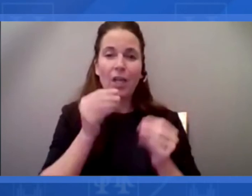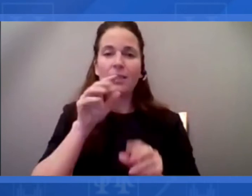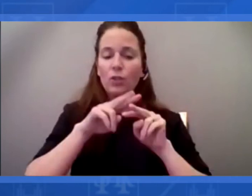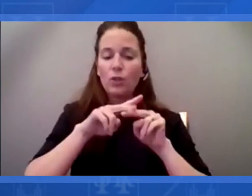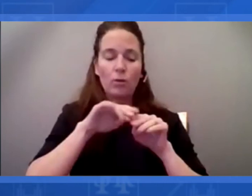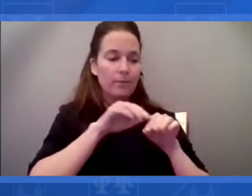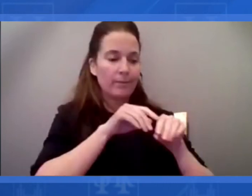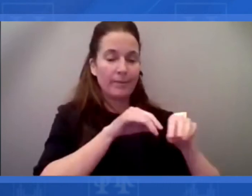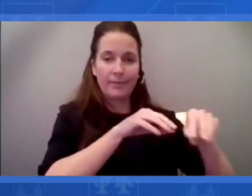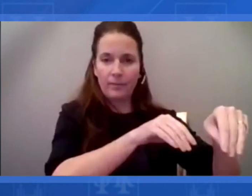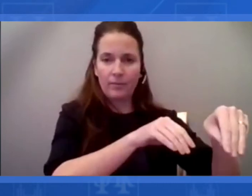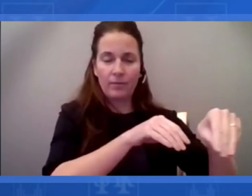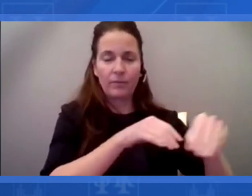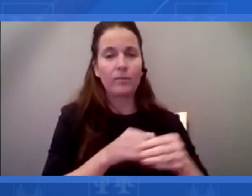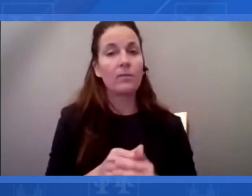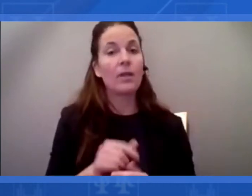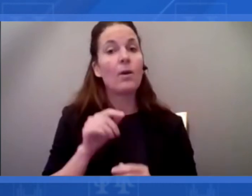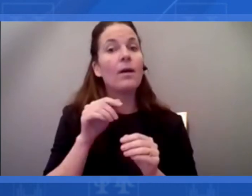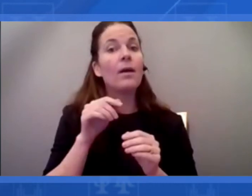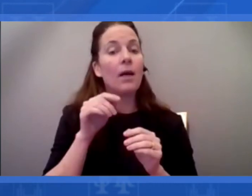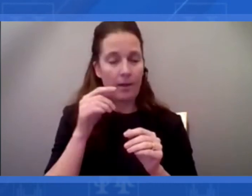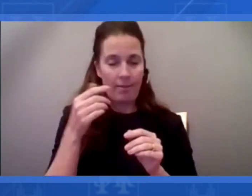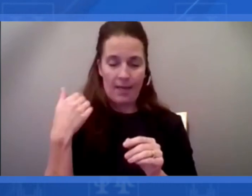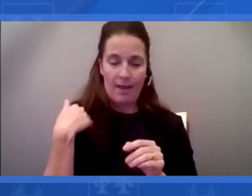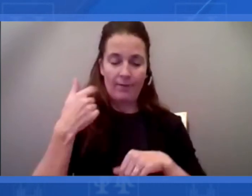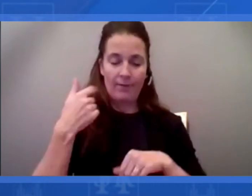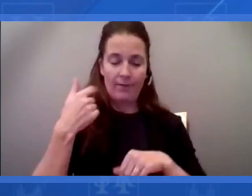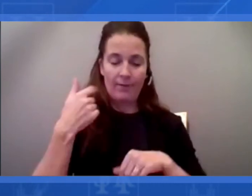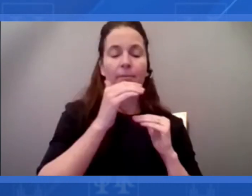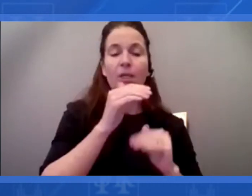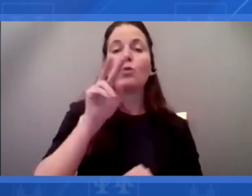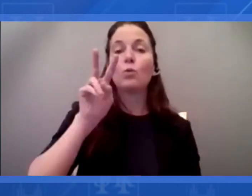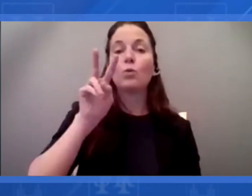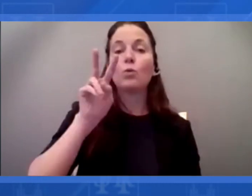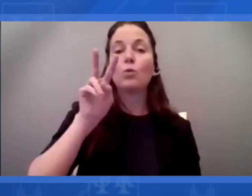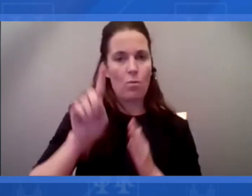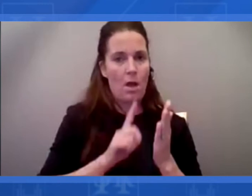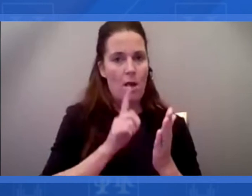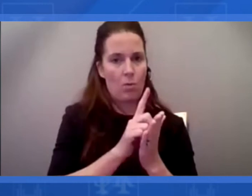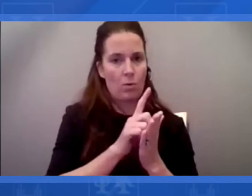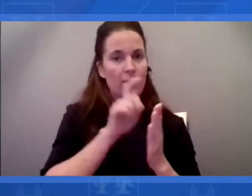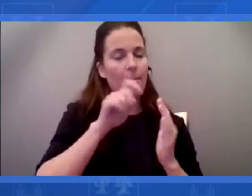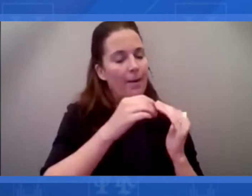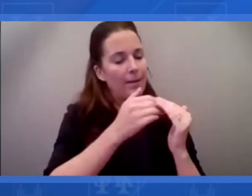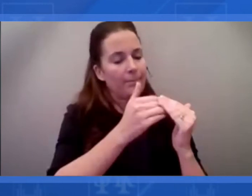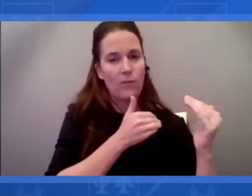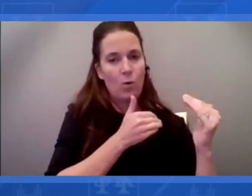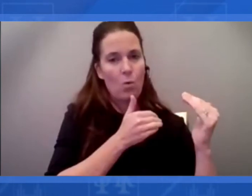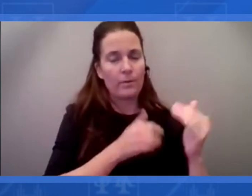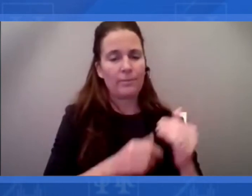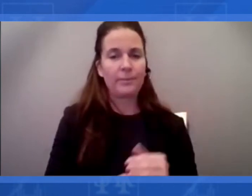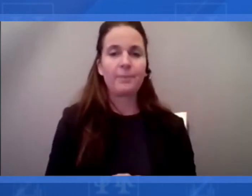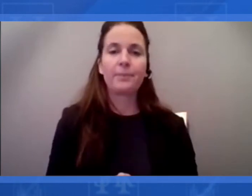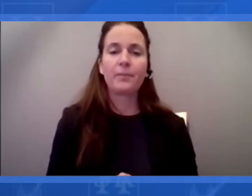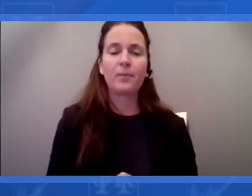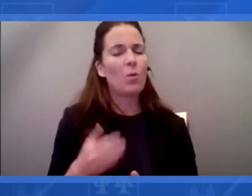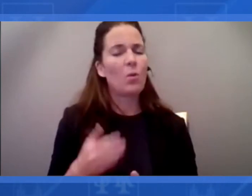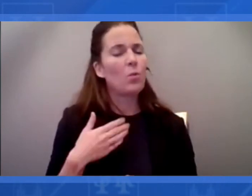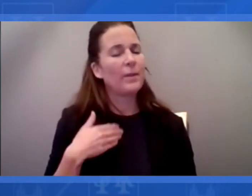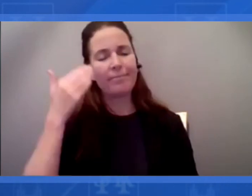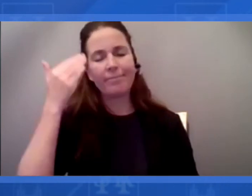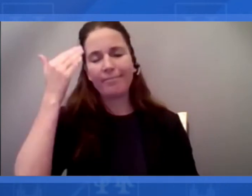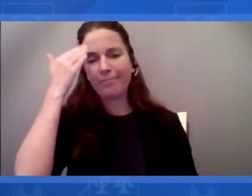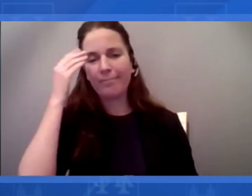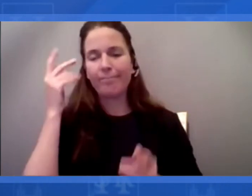Unfortunately, we know this doesn't always happen successfully. Our operators regularly report issues that they